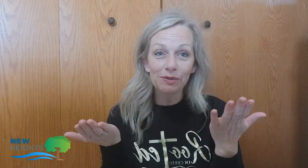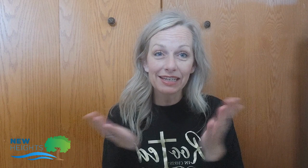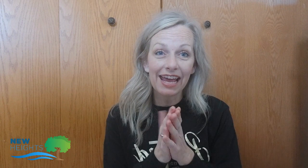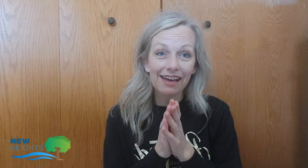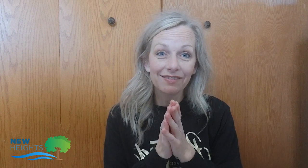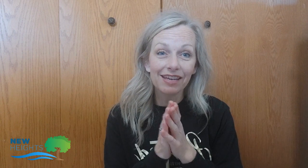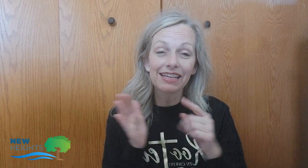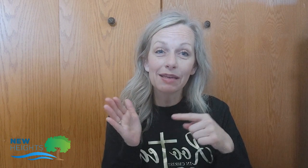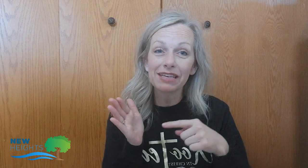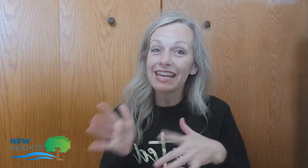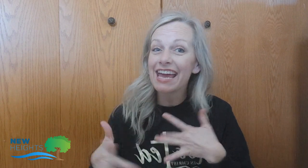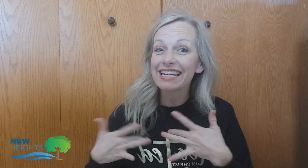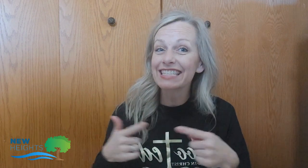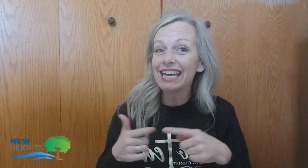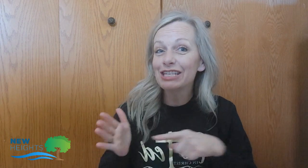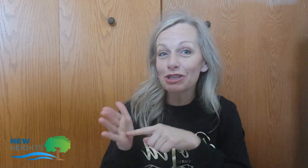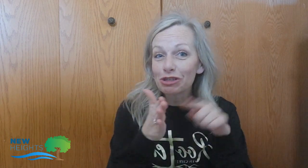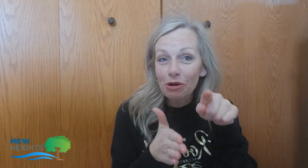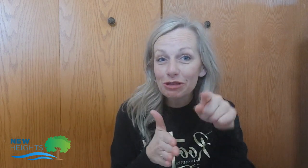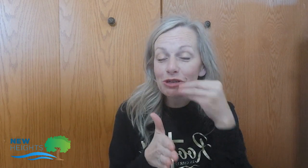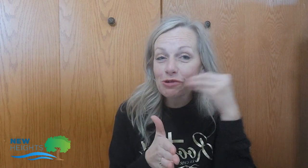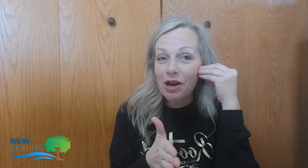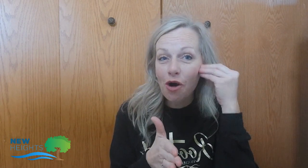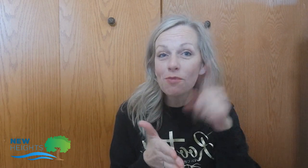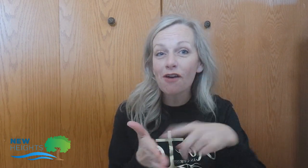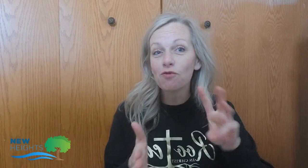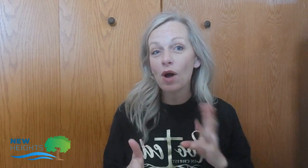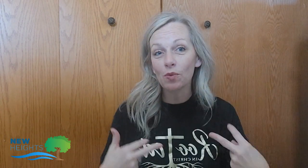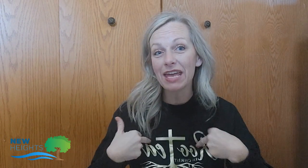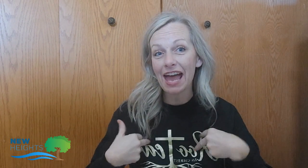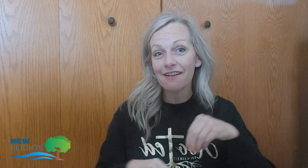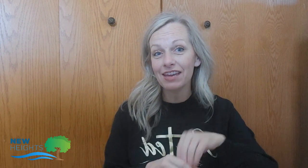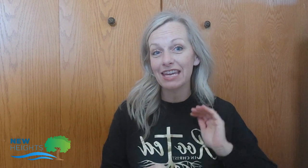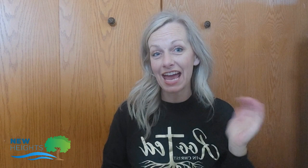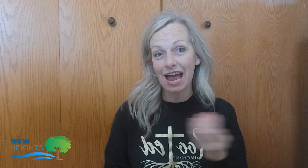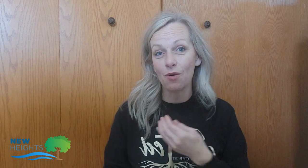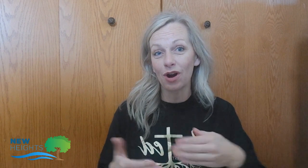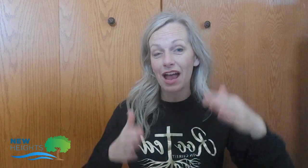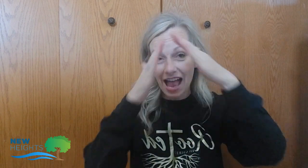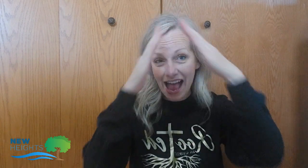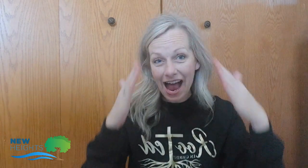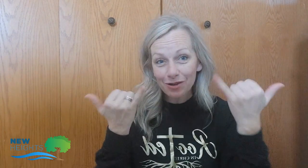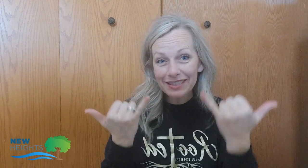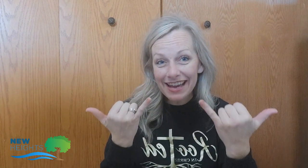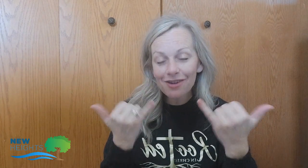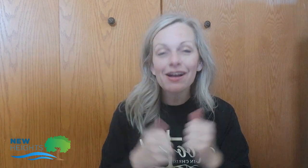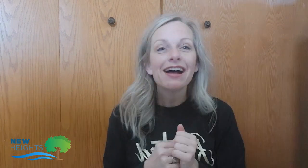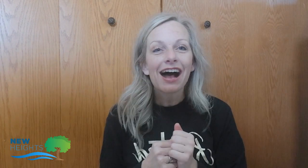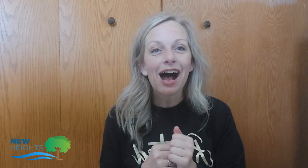going to have something exciting to show to you at home of what we have in our house now.